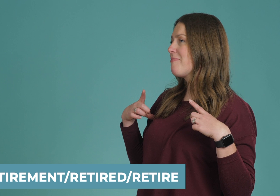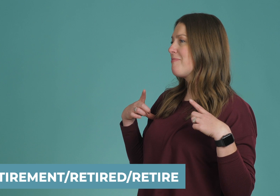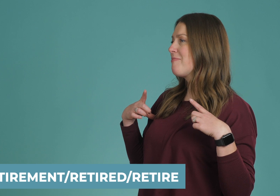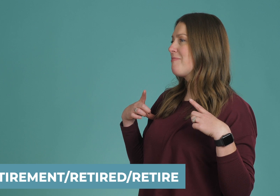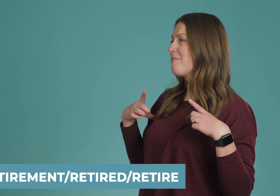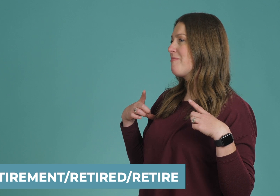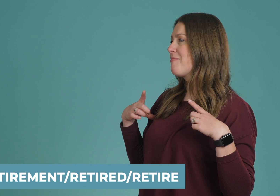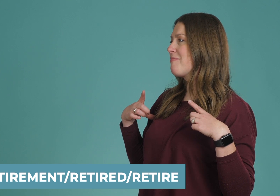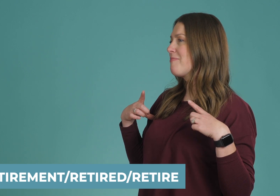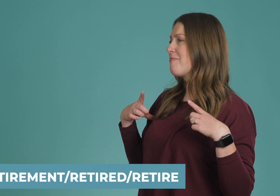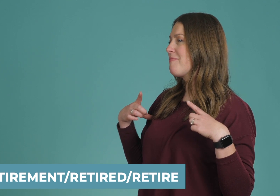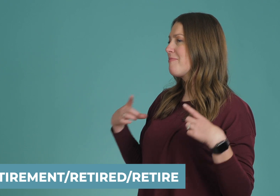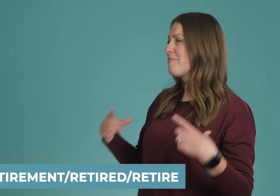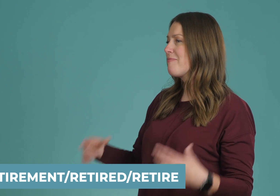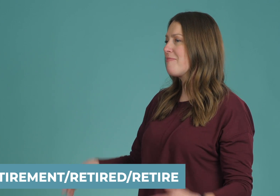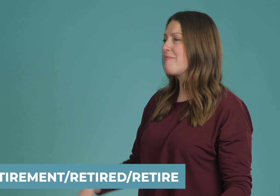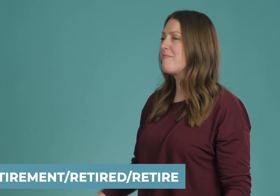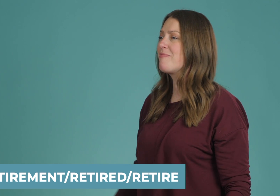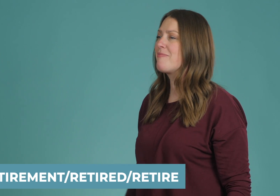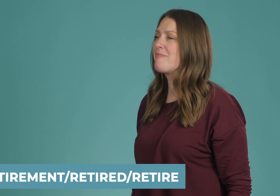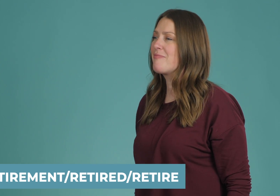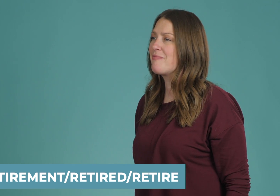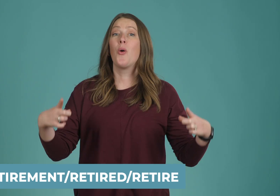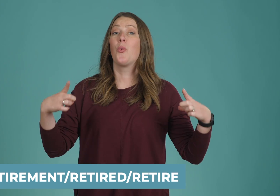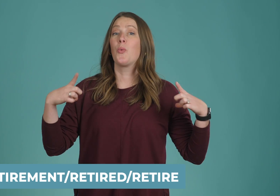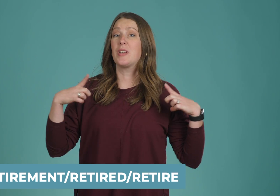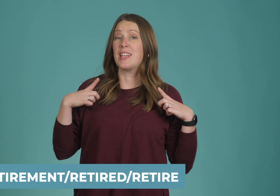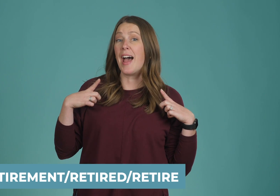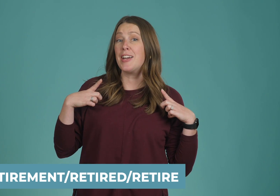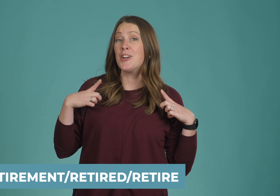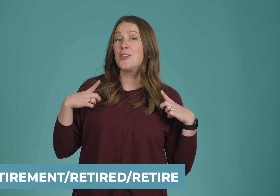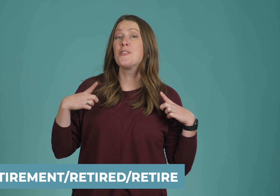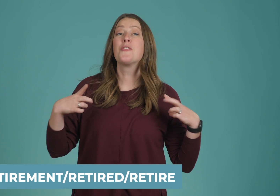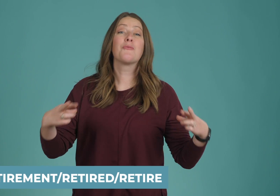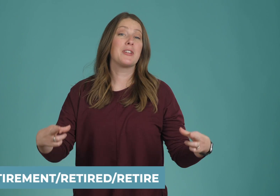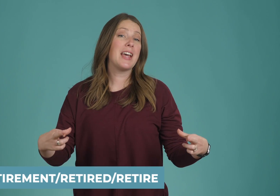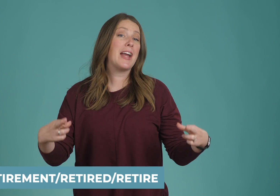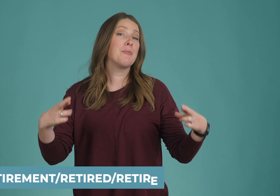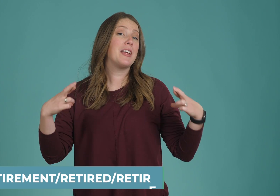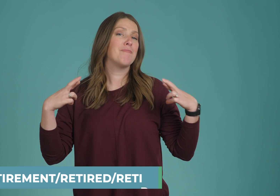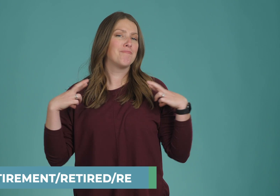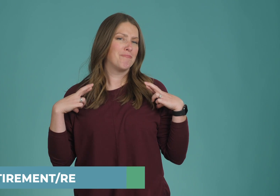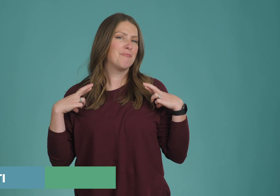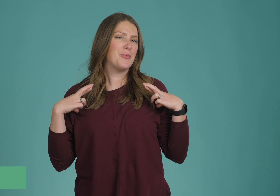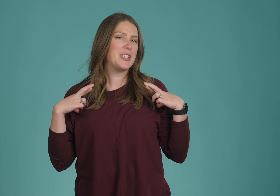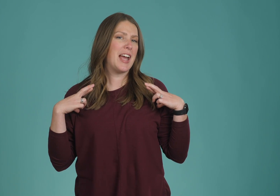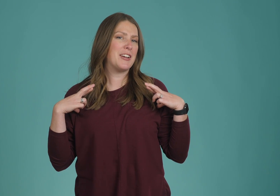up like you have a vacation. Retire, retirement, retired.